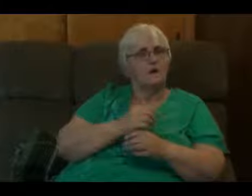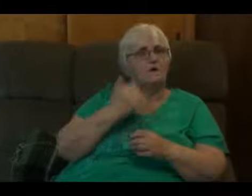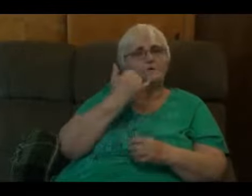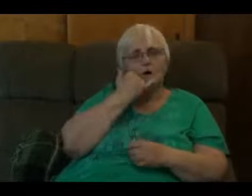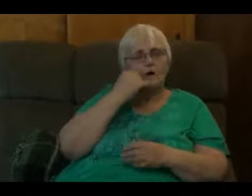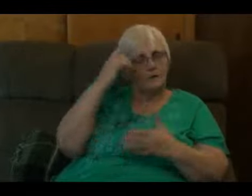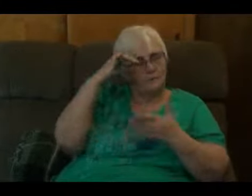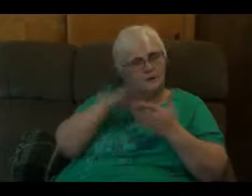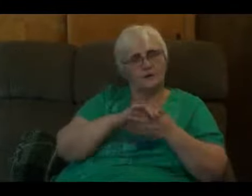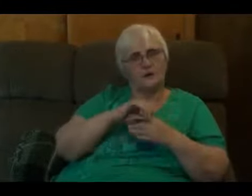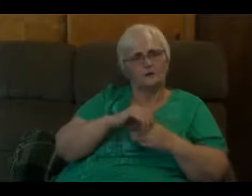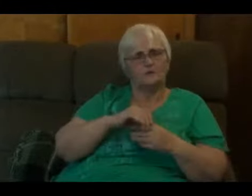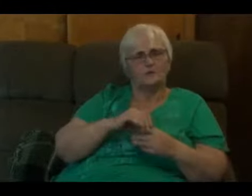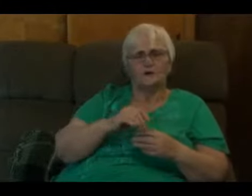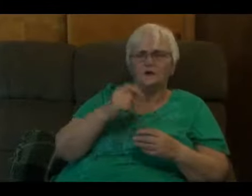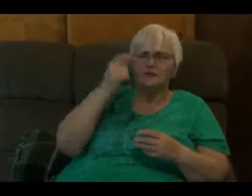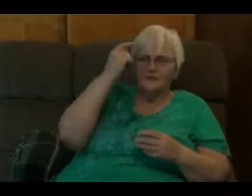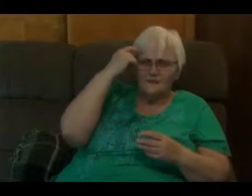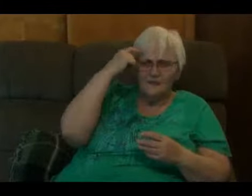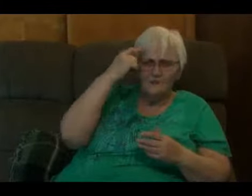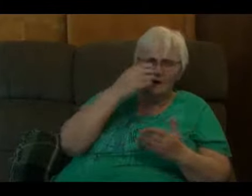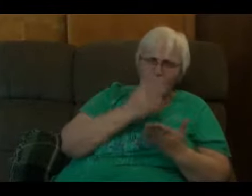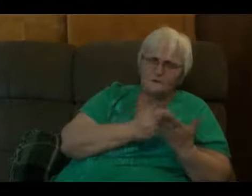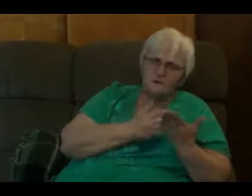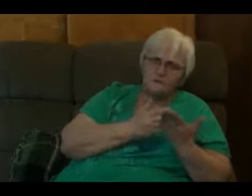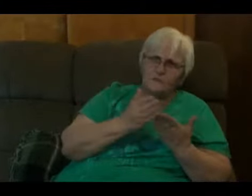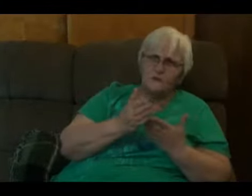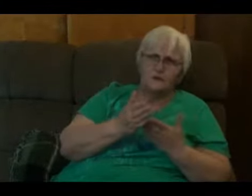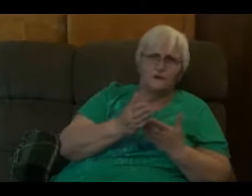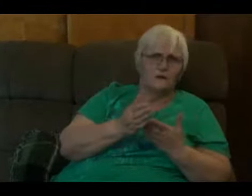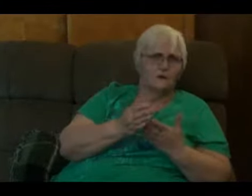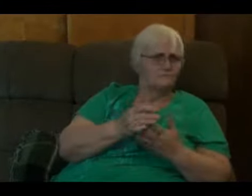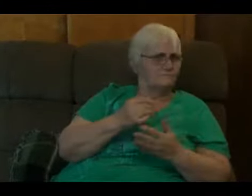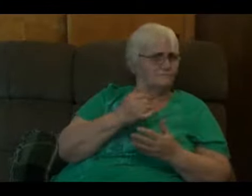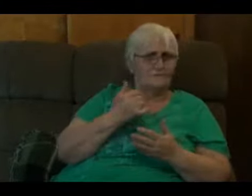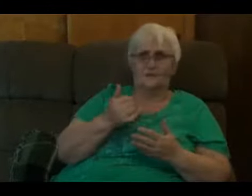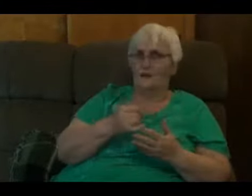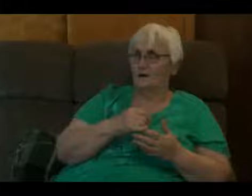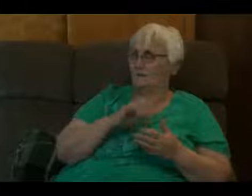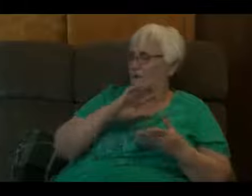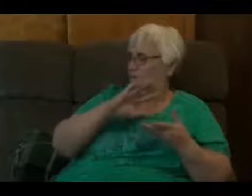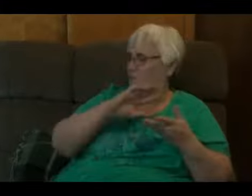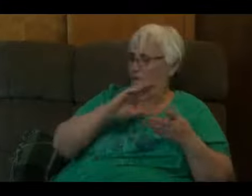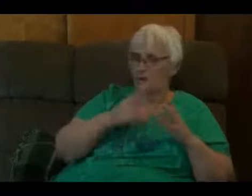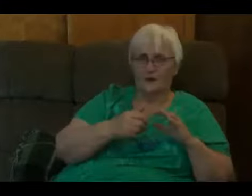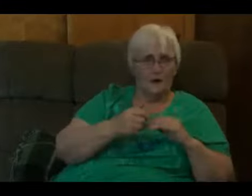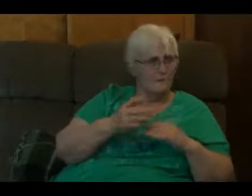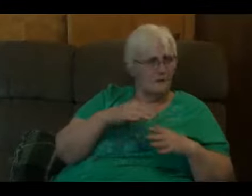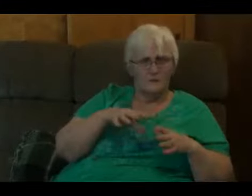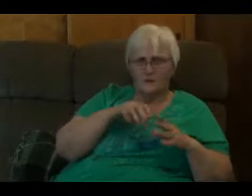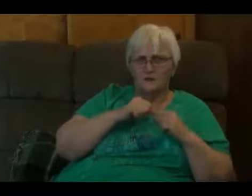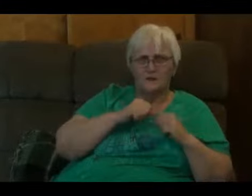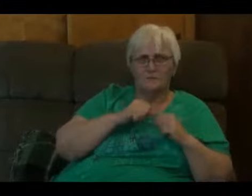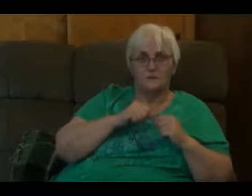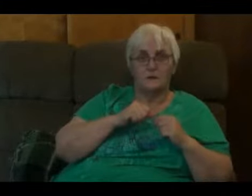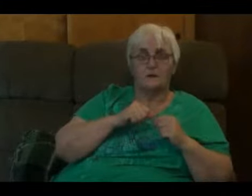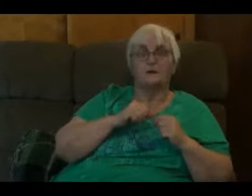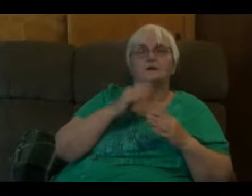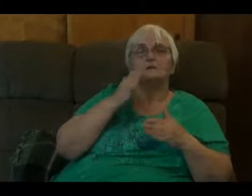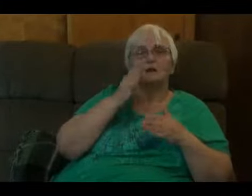when you wrap your mind around certain beliefs that, you know, now have become popular, confusion results. There